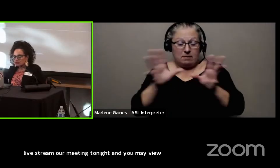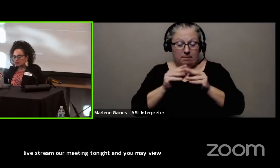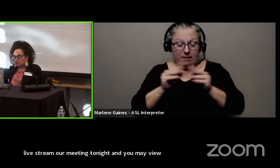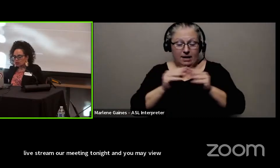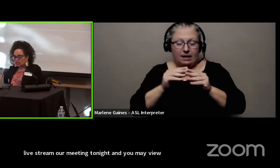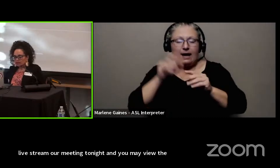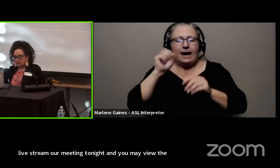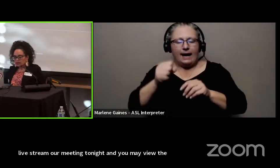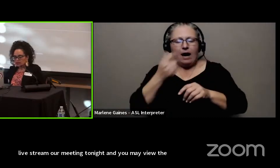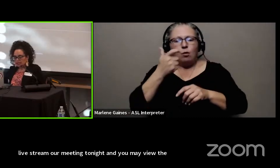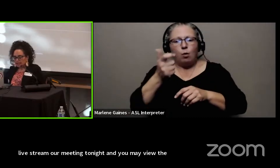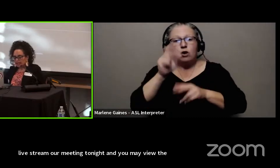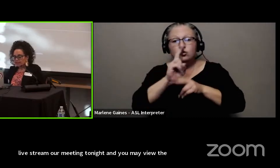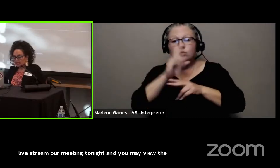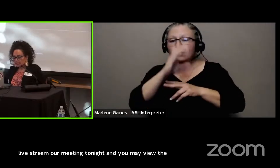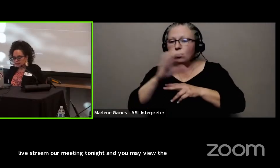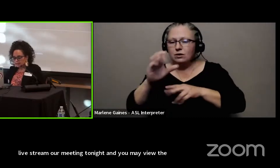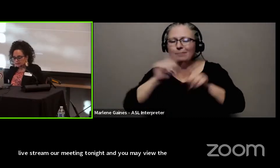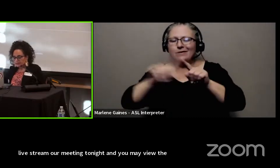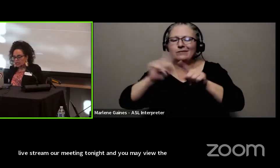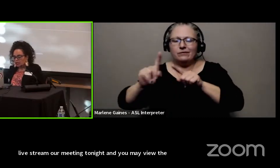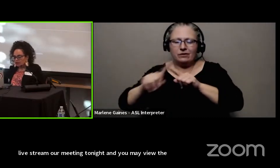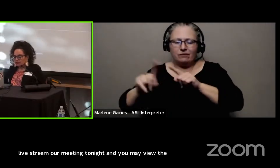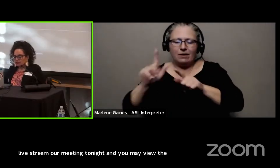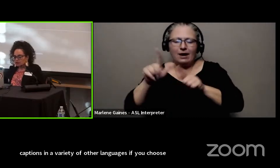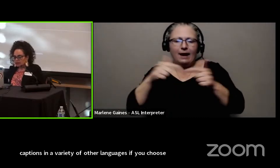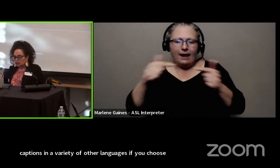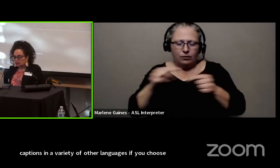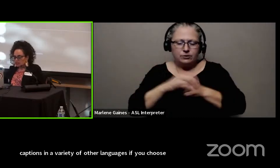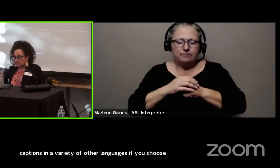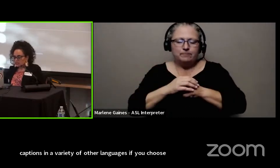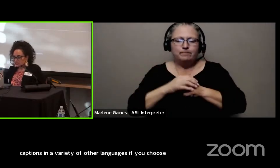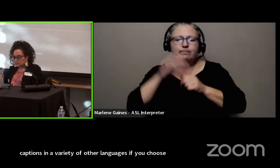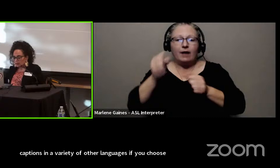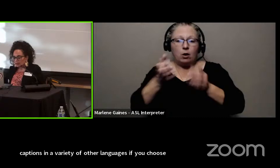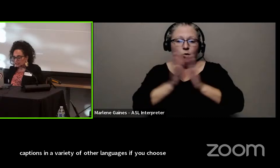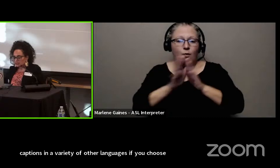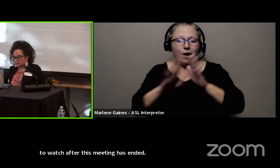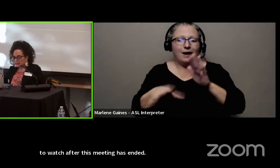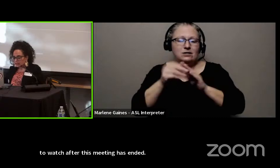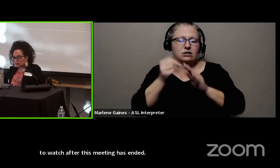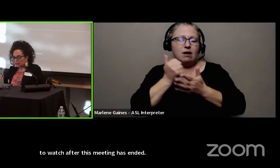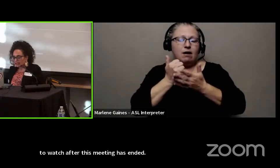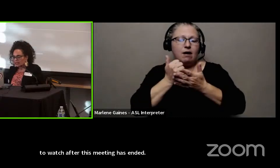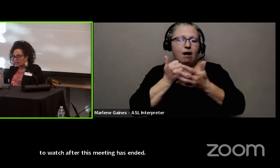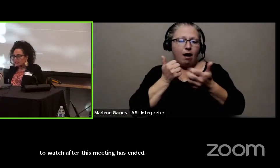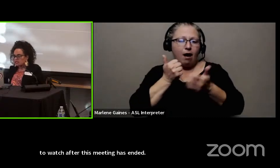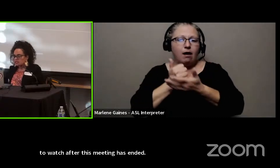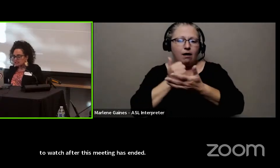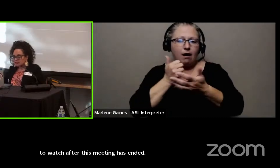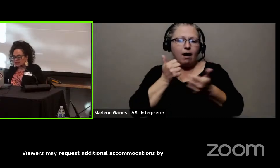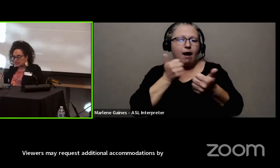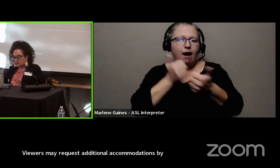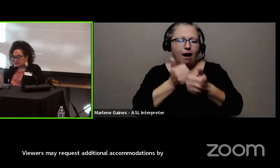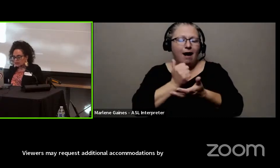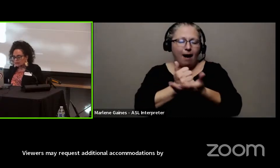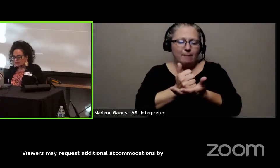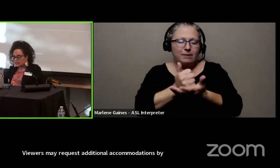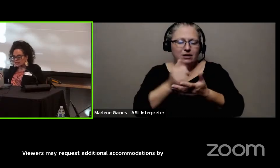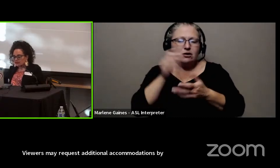if you choose to watch after this meeting has ended. Viewers may request additional accommodations by calling